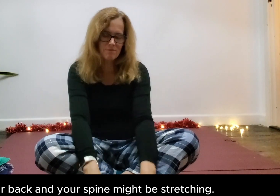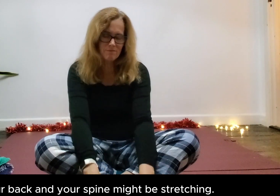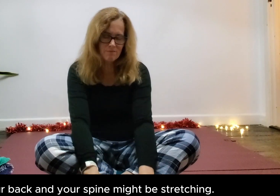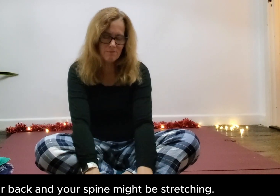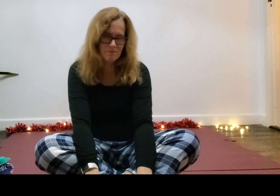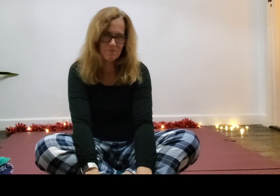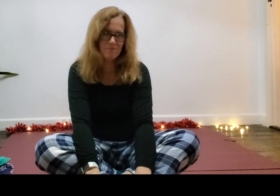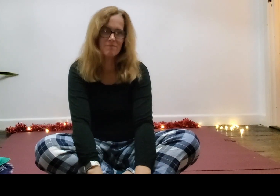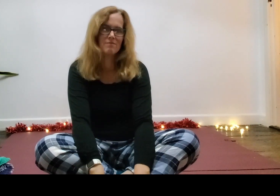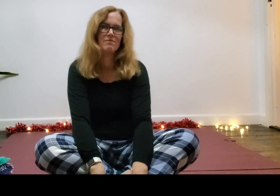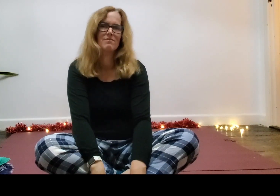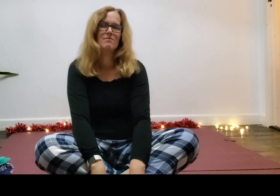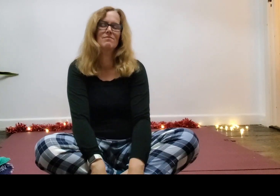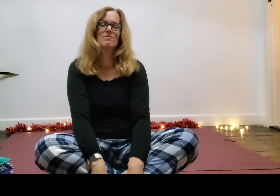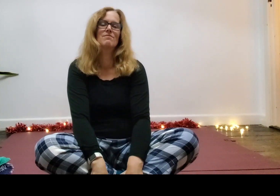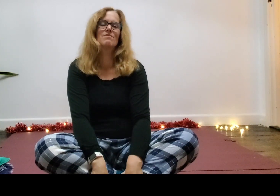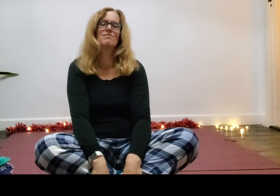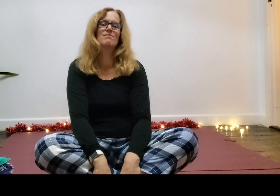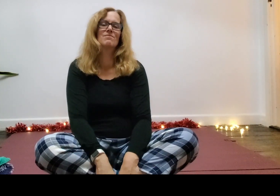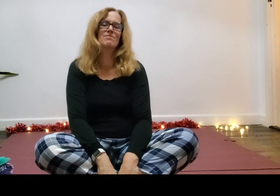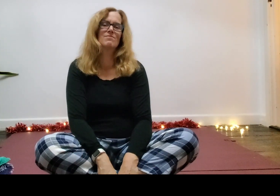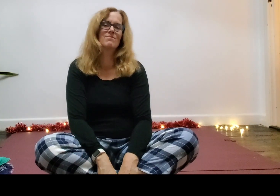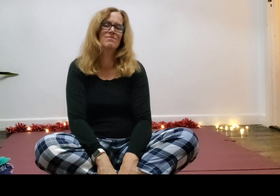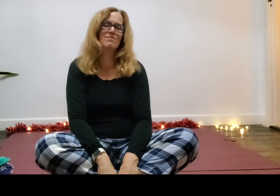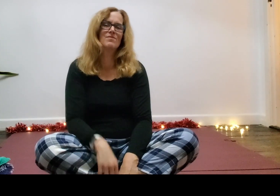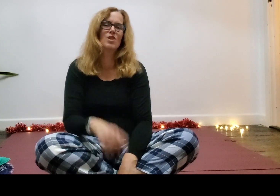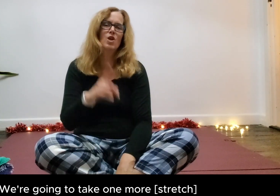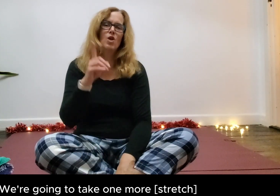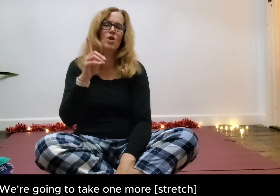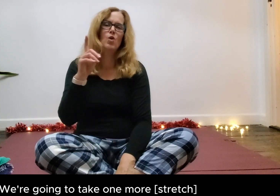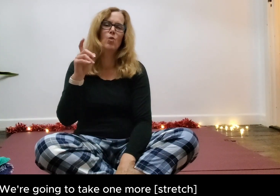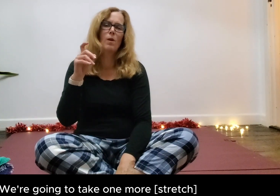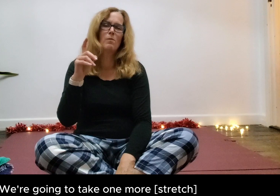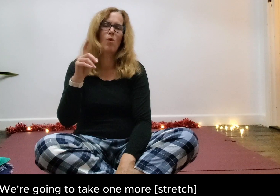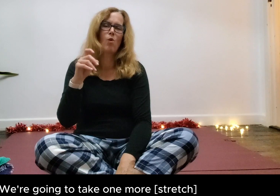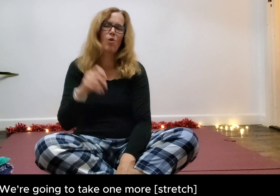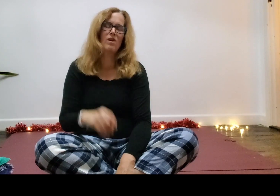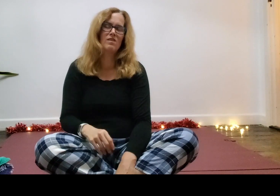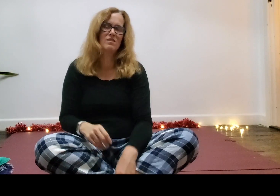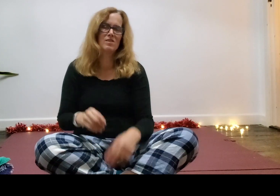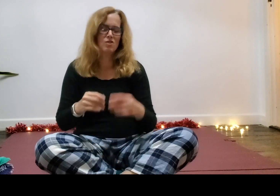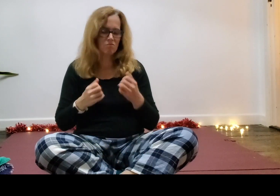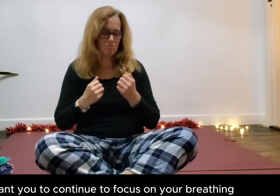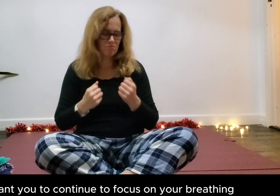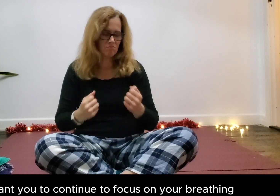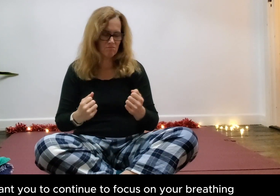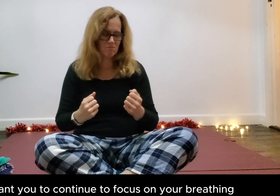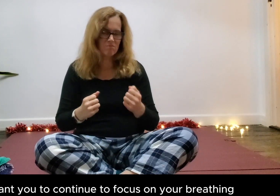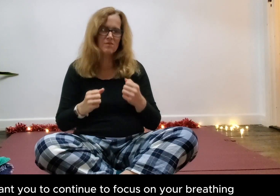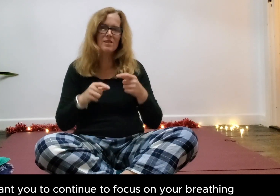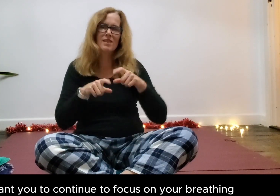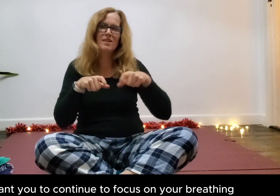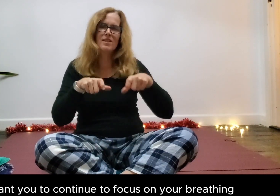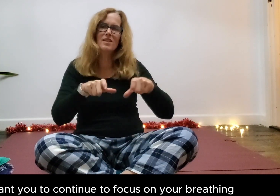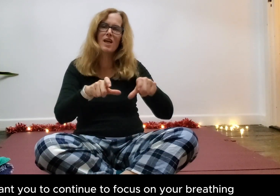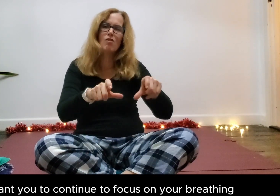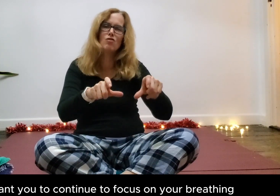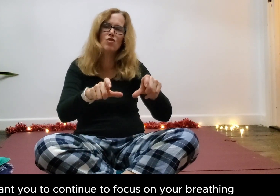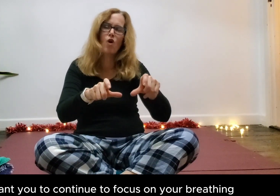stretching. We're going to take 1 more And I want you to continue to focus on your